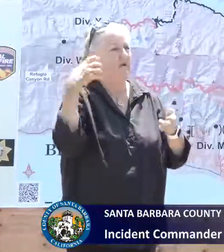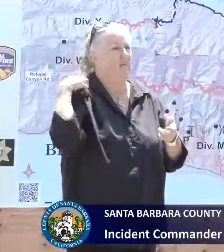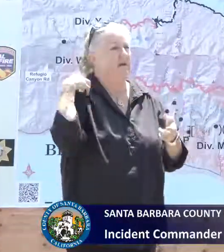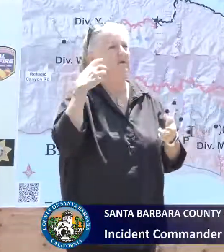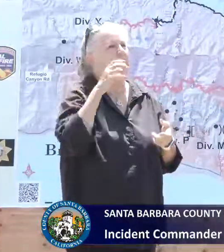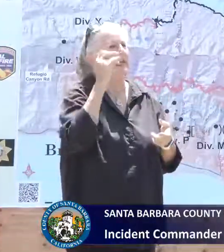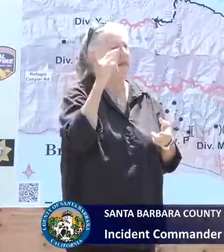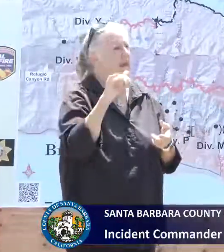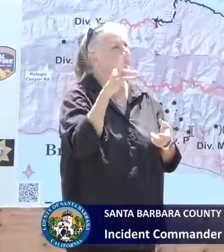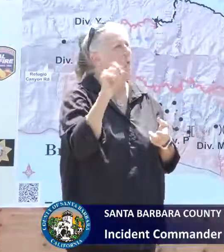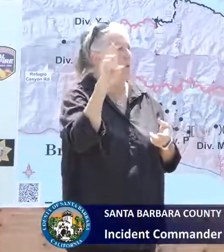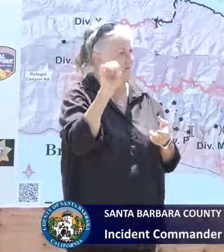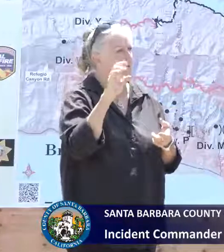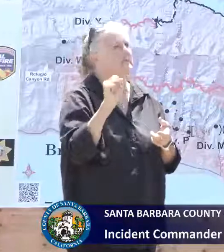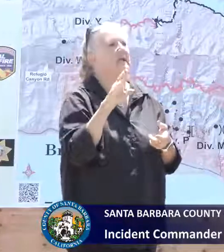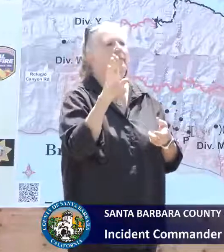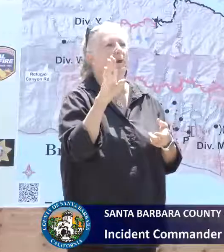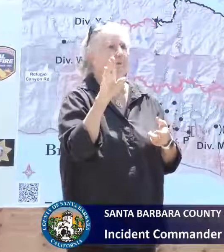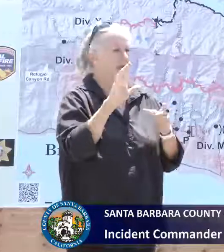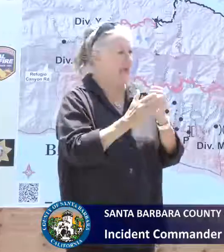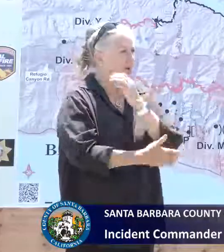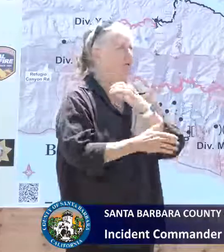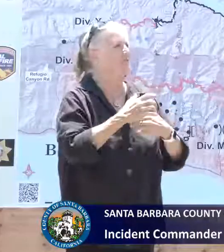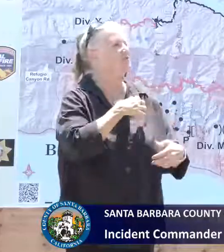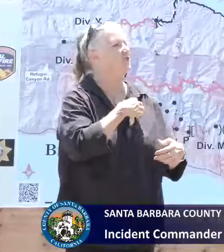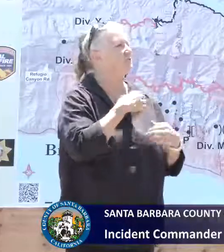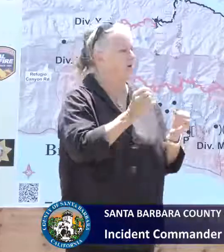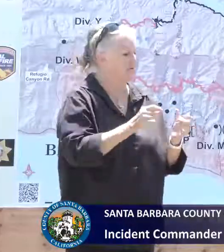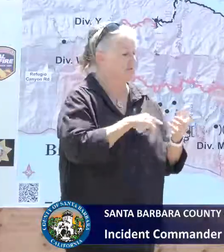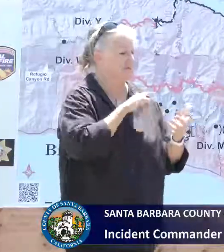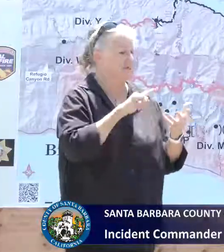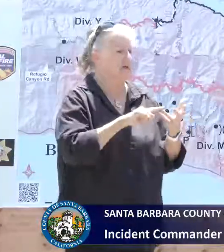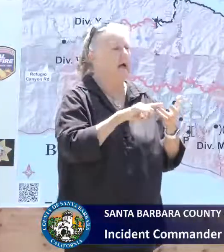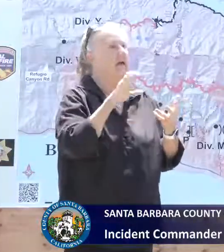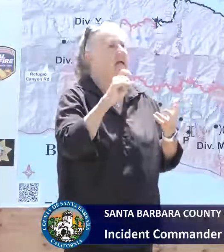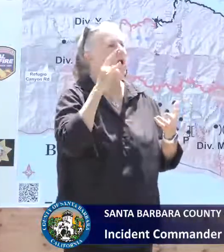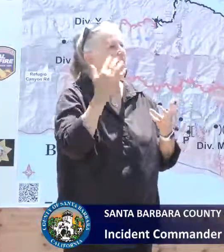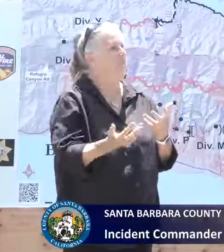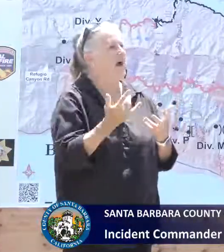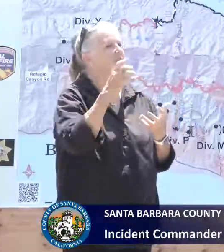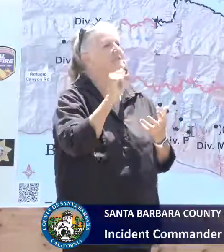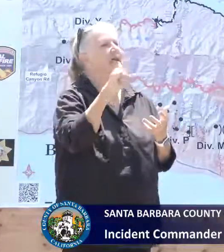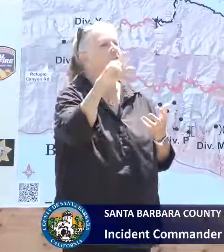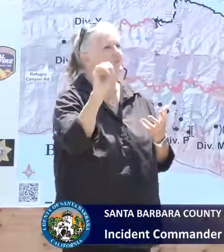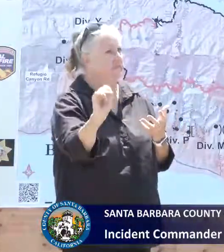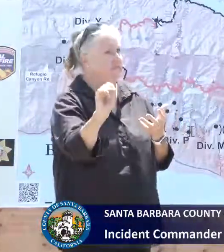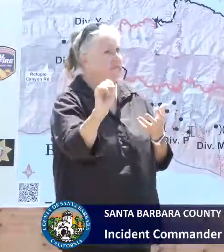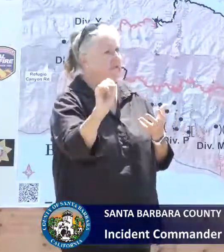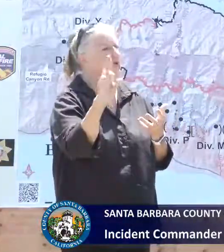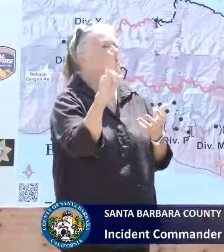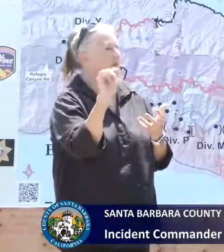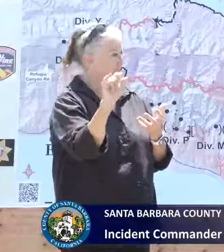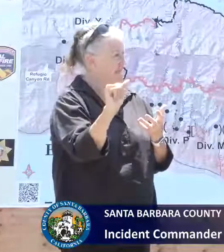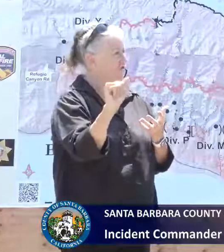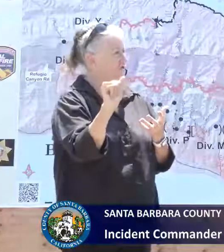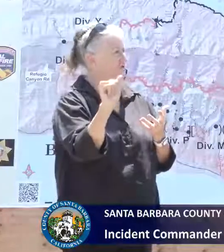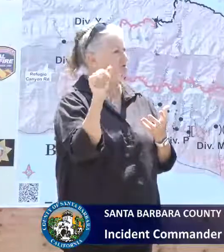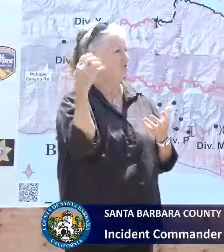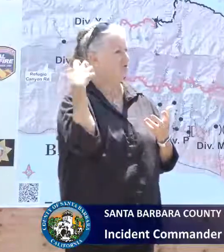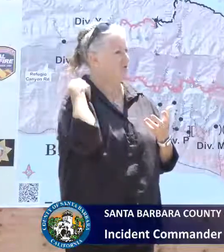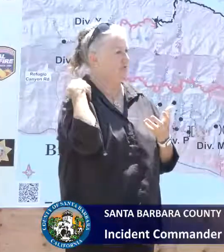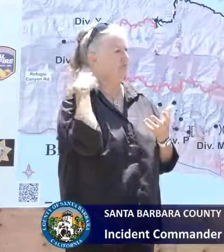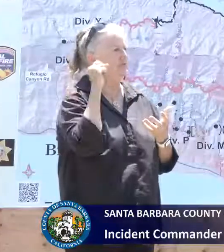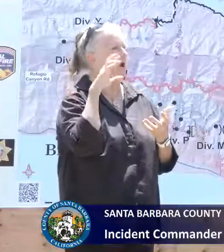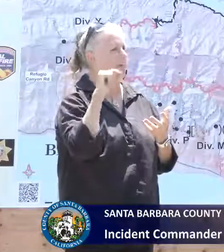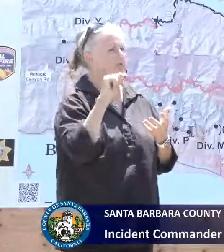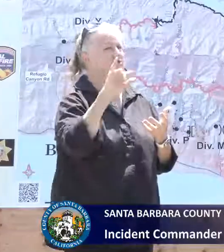the Santa Barbara County Sheriff's Office. And we have CAL FIRE San Luis Unit Chief Scott